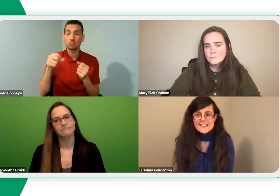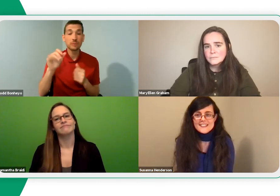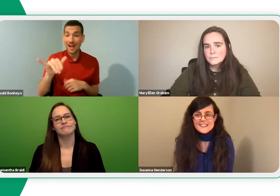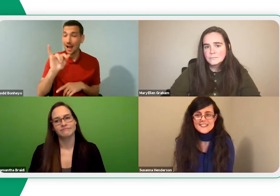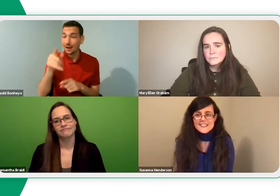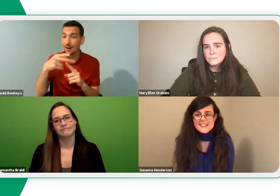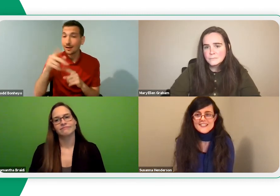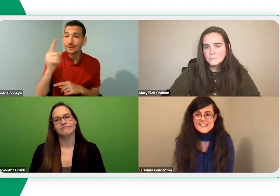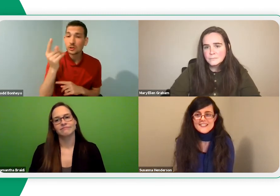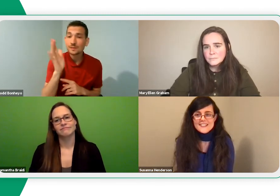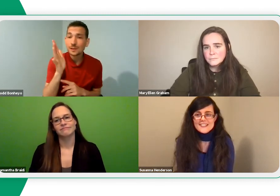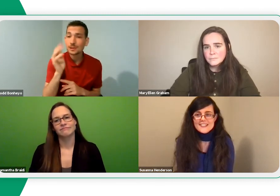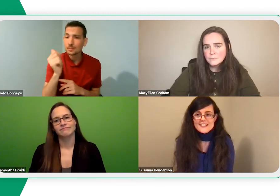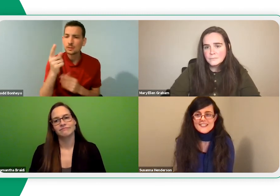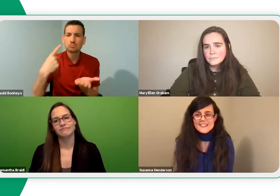plant seeds.